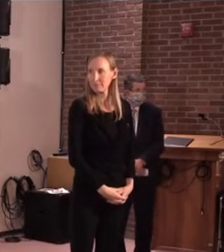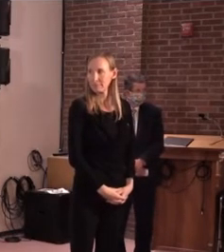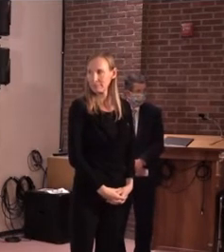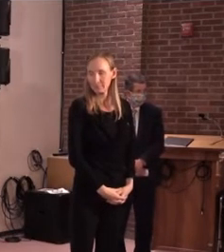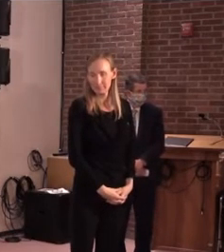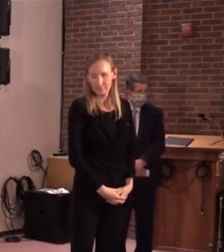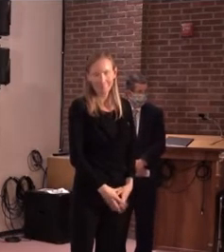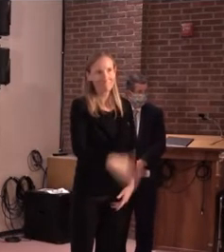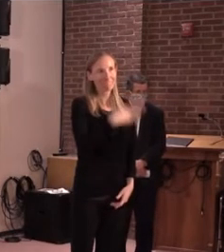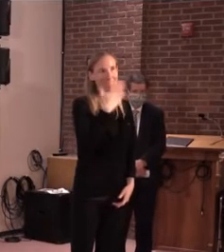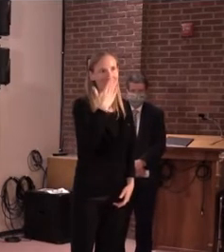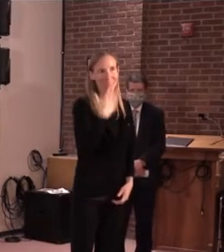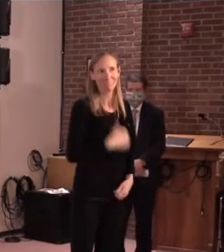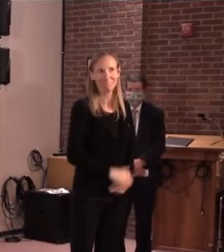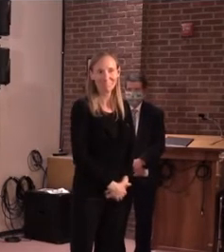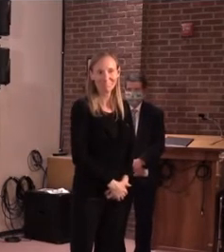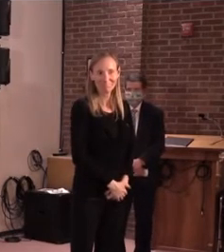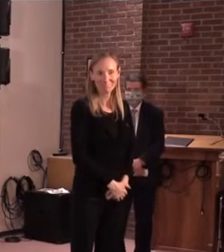Thank you.